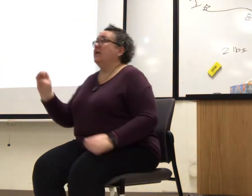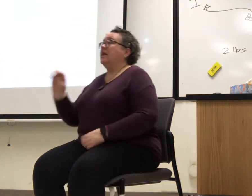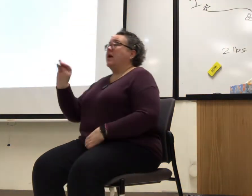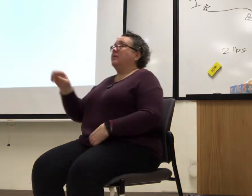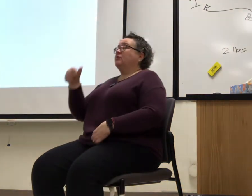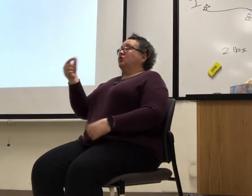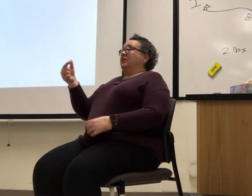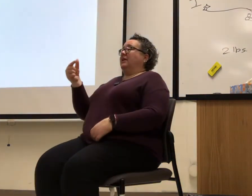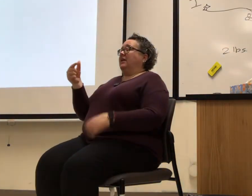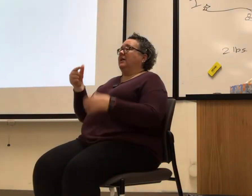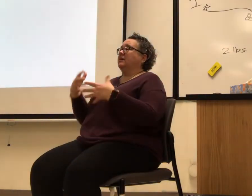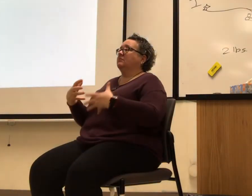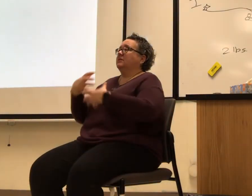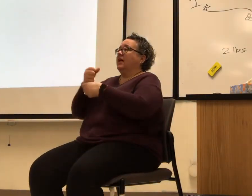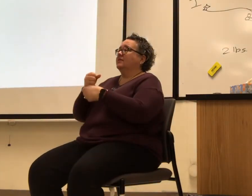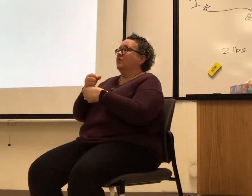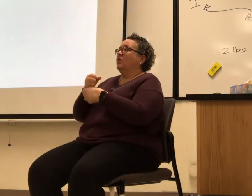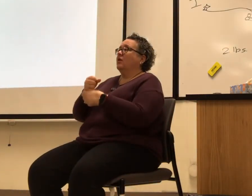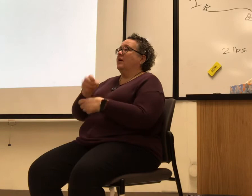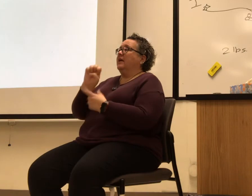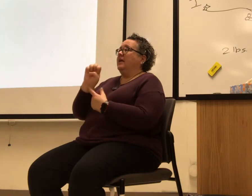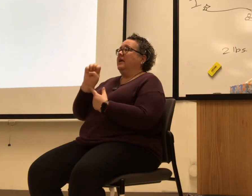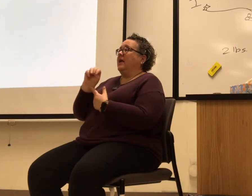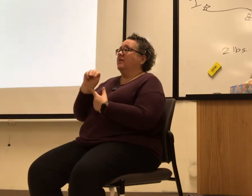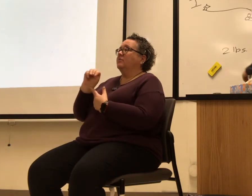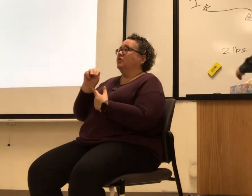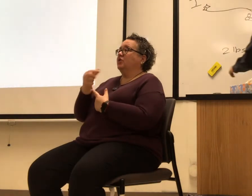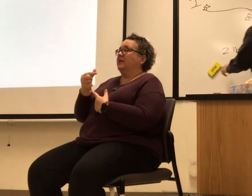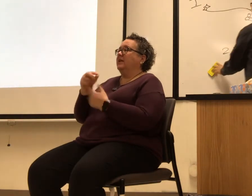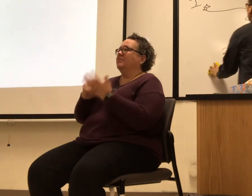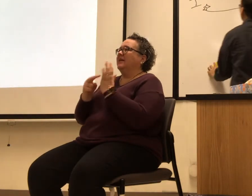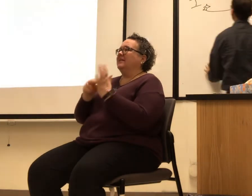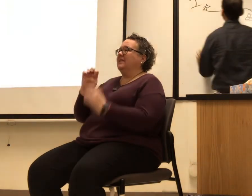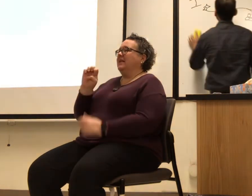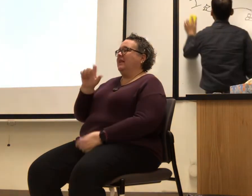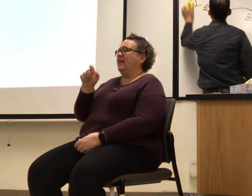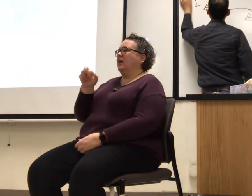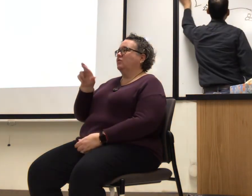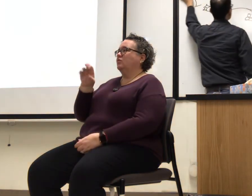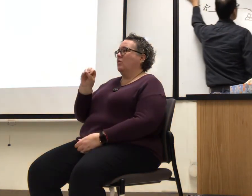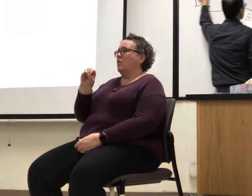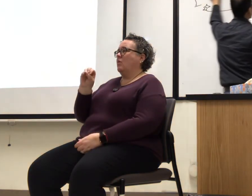it stands for electromyography. Okay.